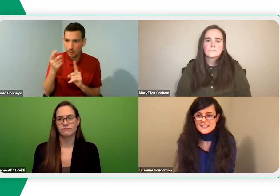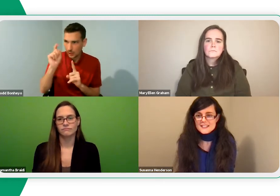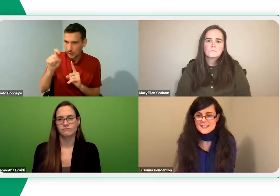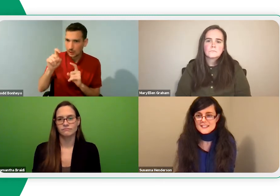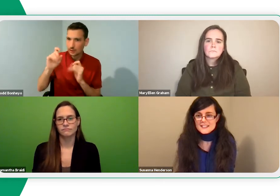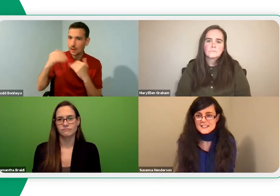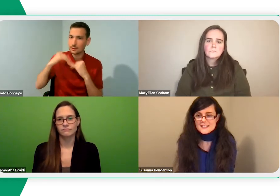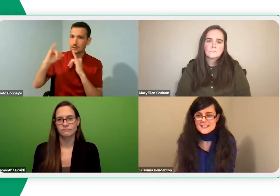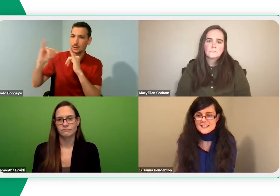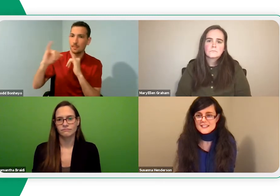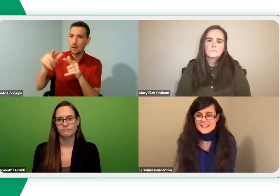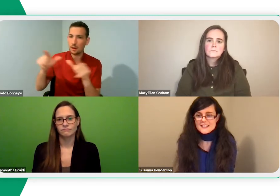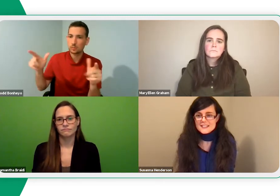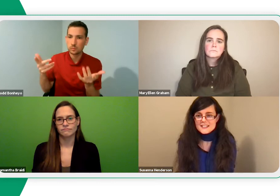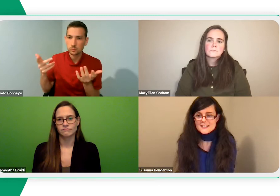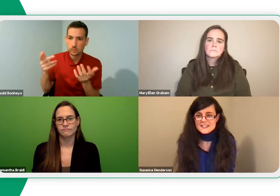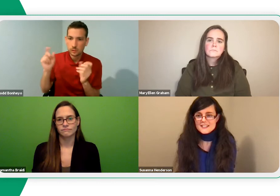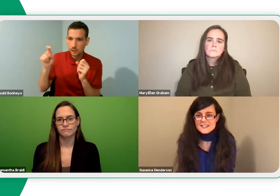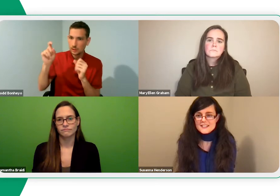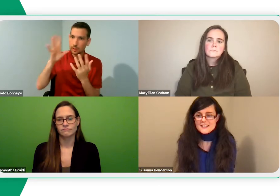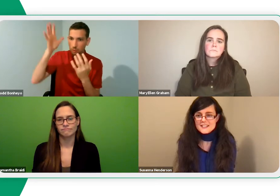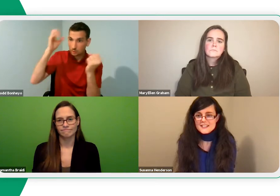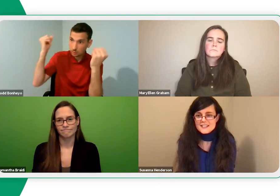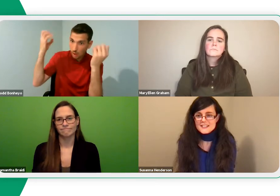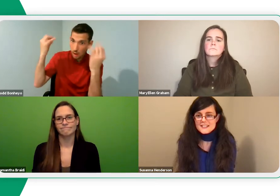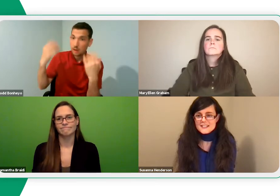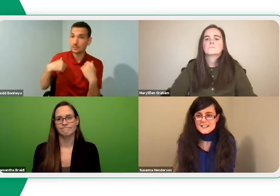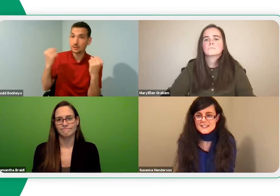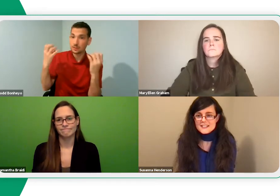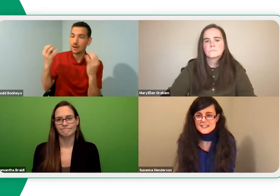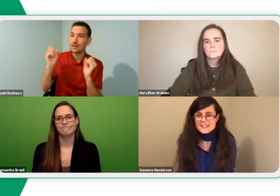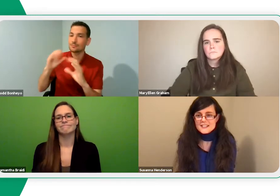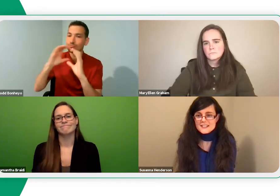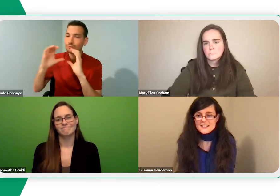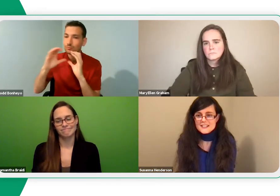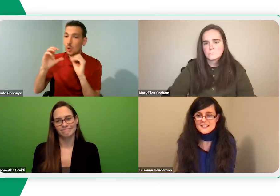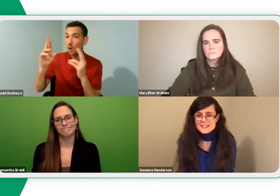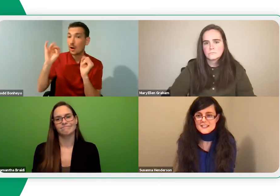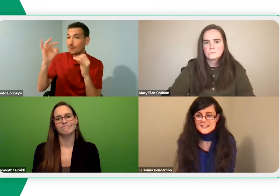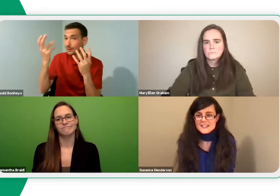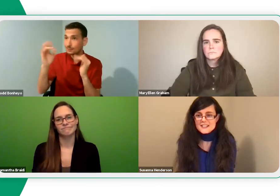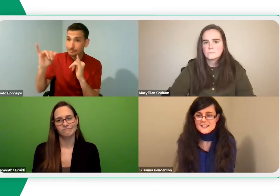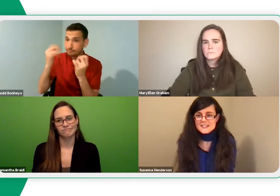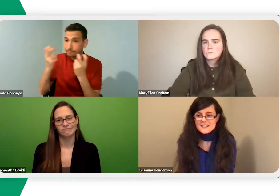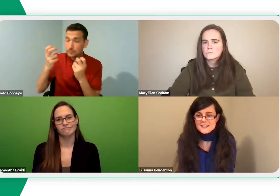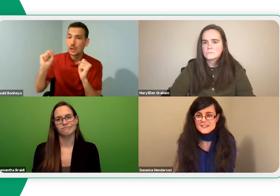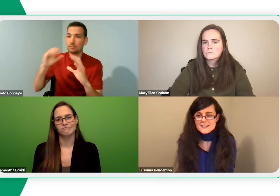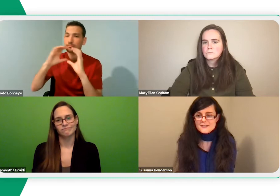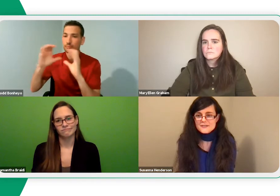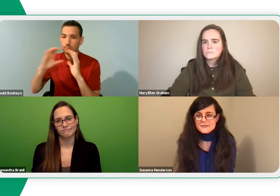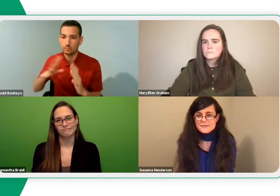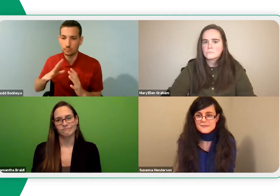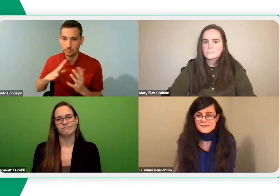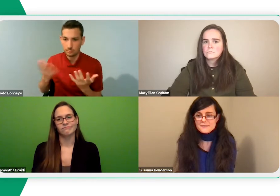hearing students about their hearing youth about this. But some parents that don't have the same language as their deaf youth and their